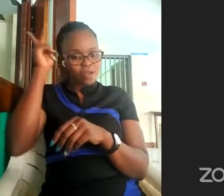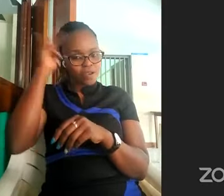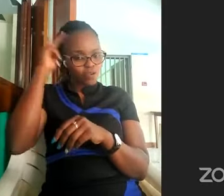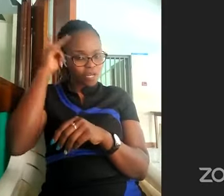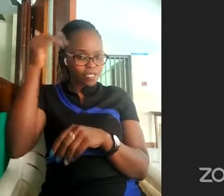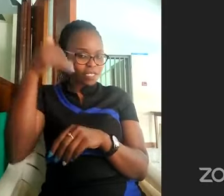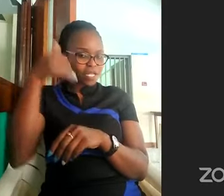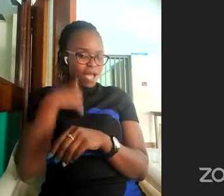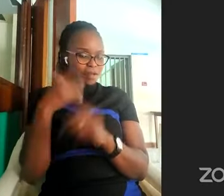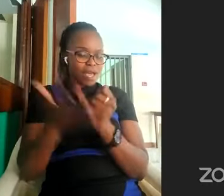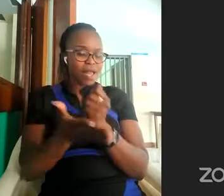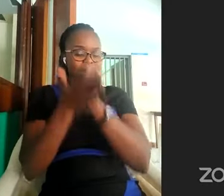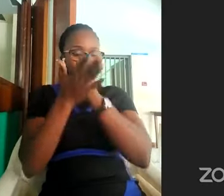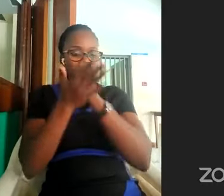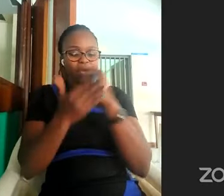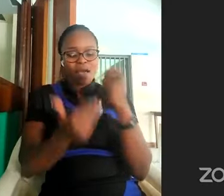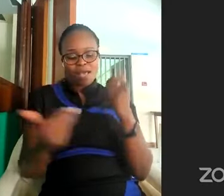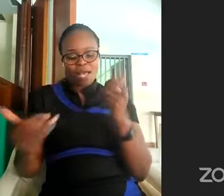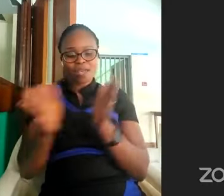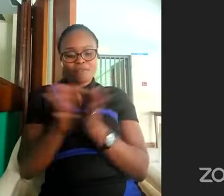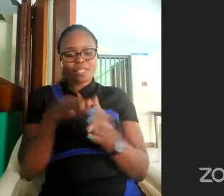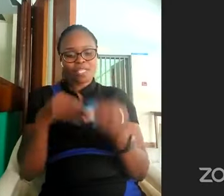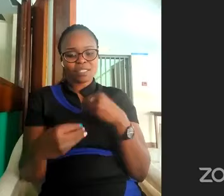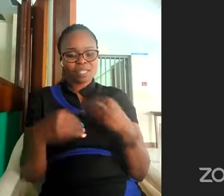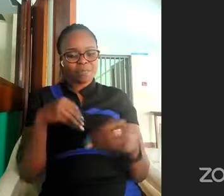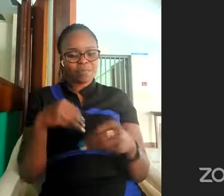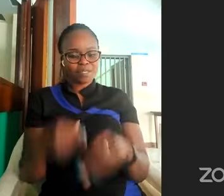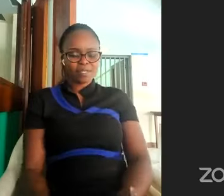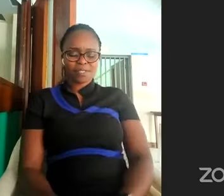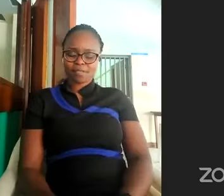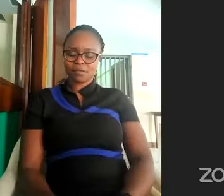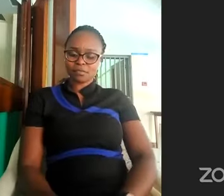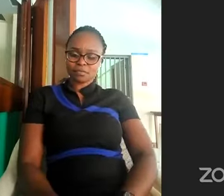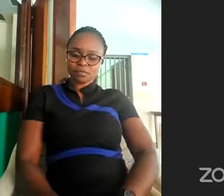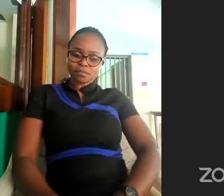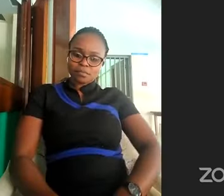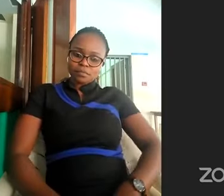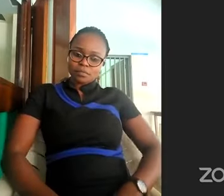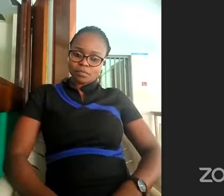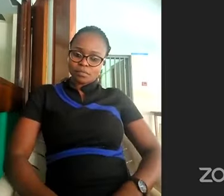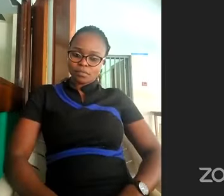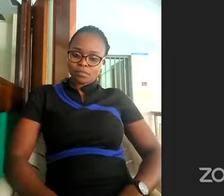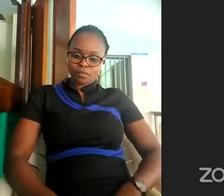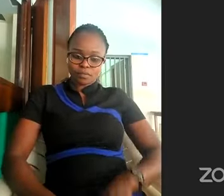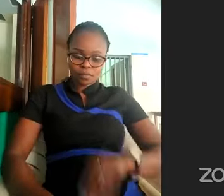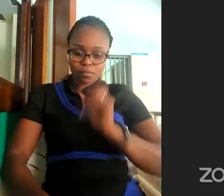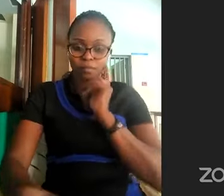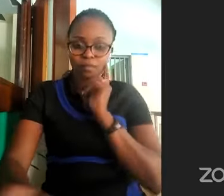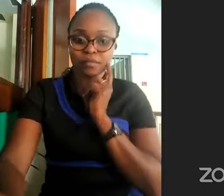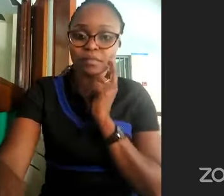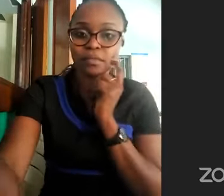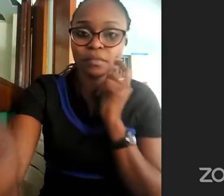kufaidika. Kesi nyingine ni about a lady with albinism ambaye